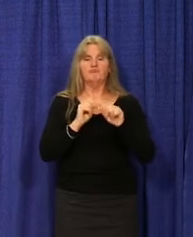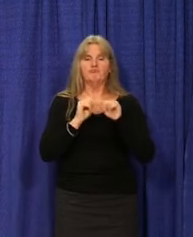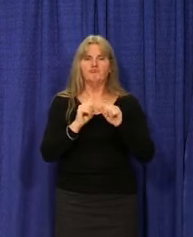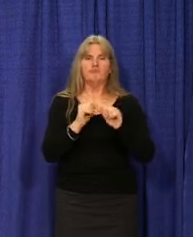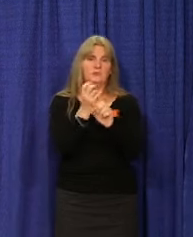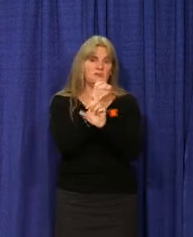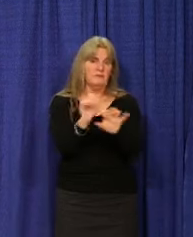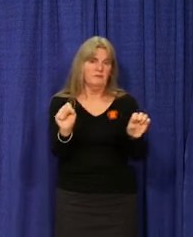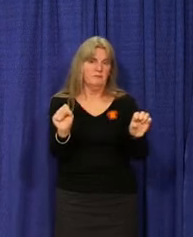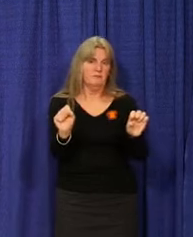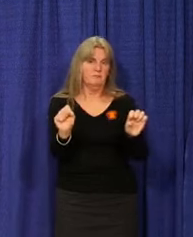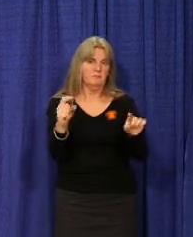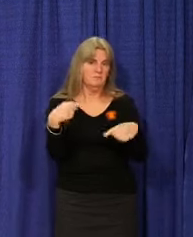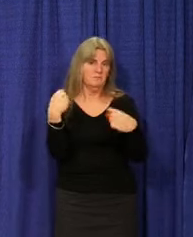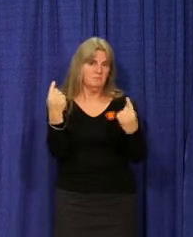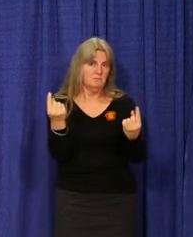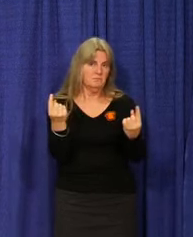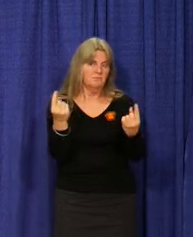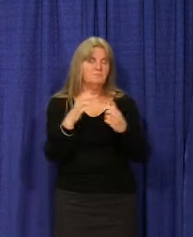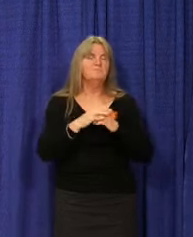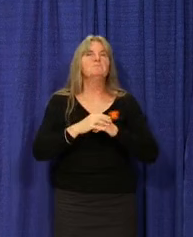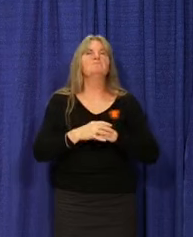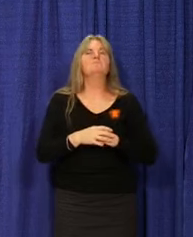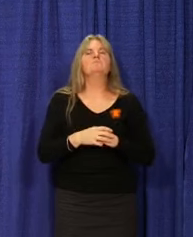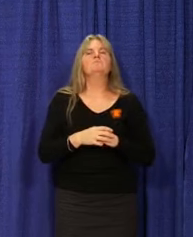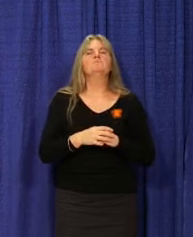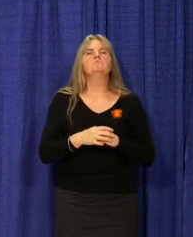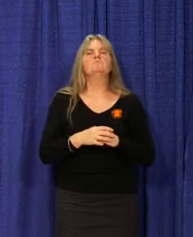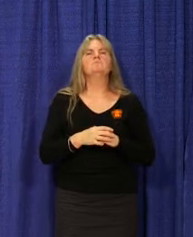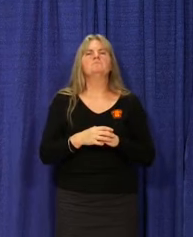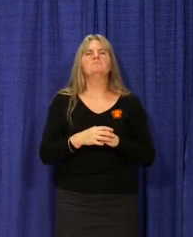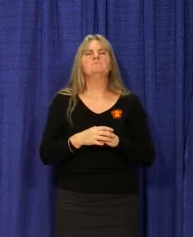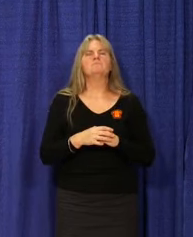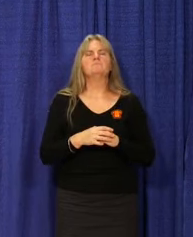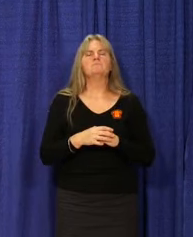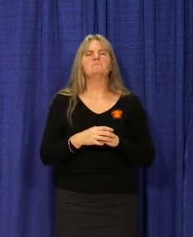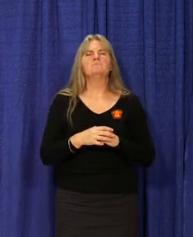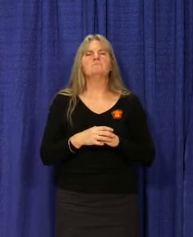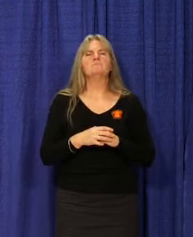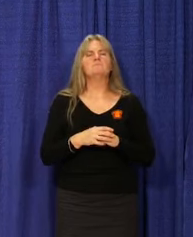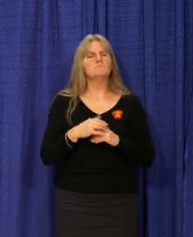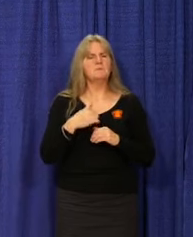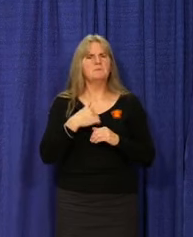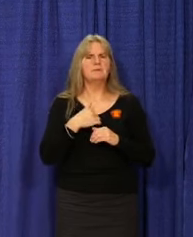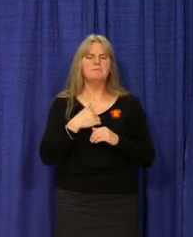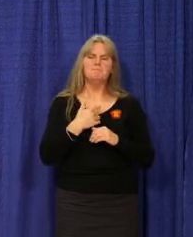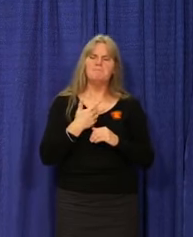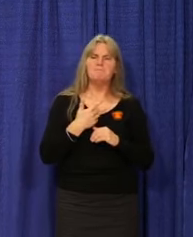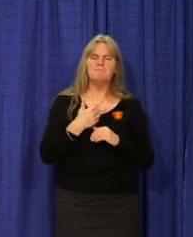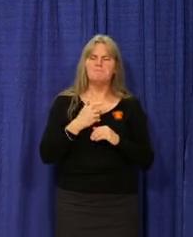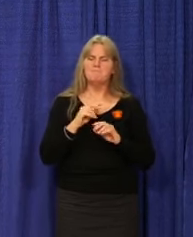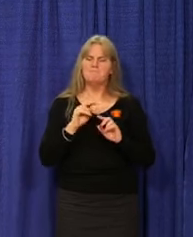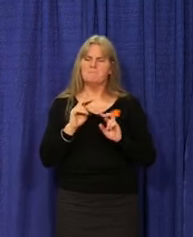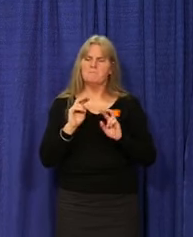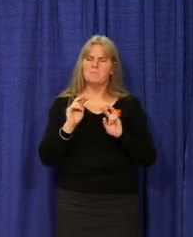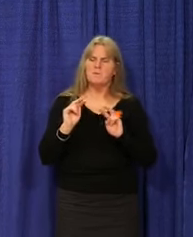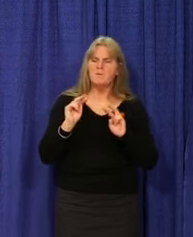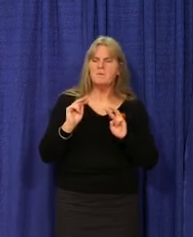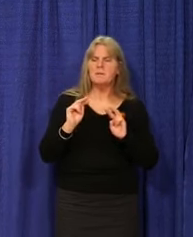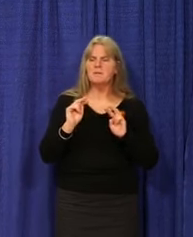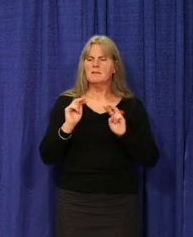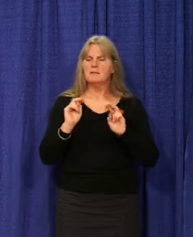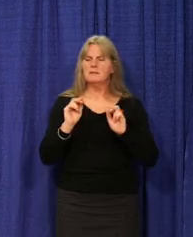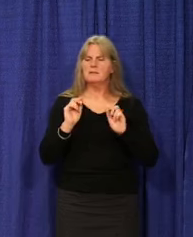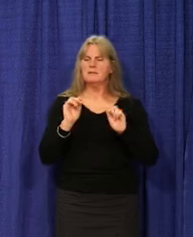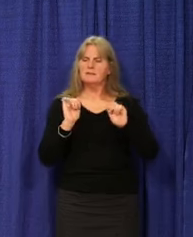so far. I think at all times we adjust. We assess, we